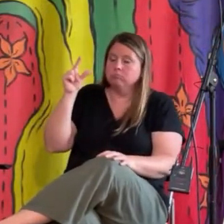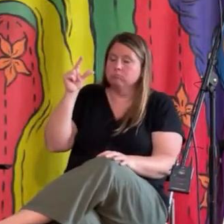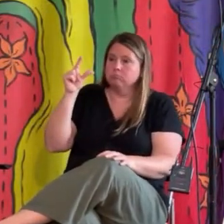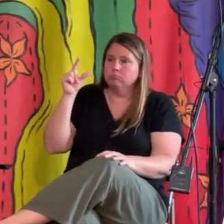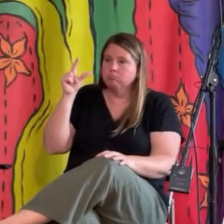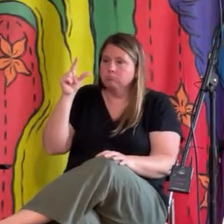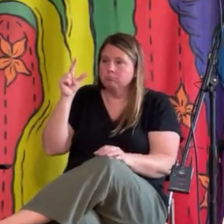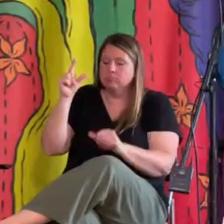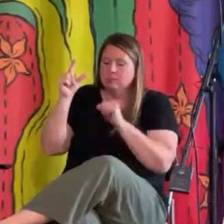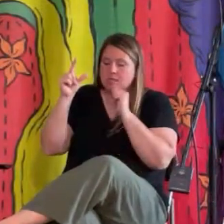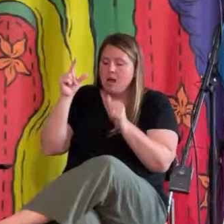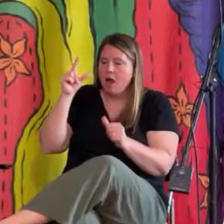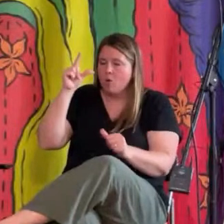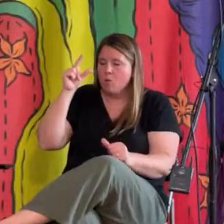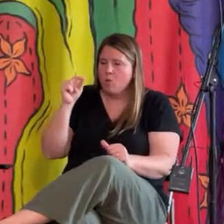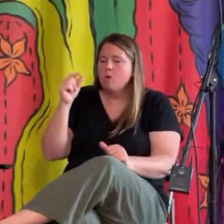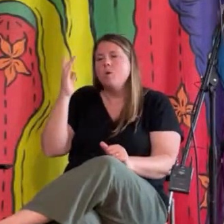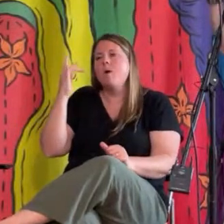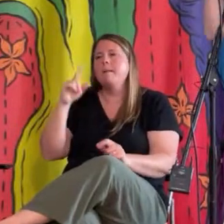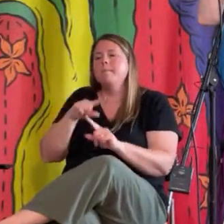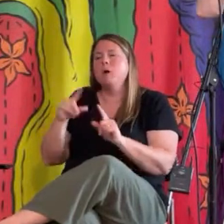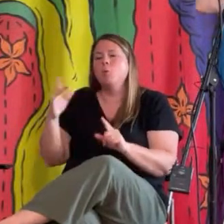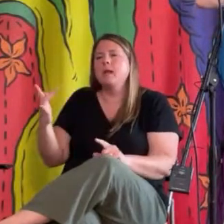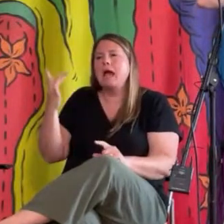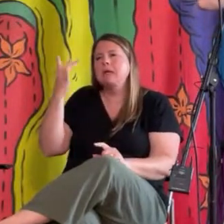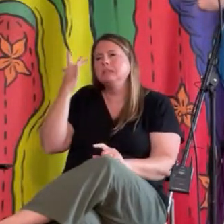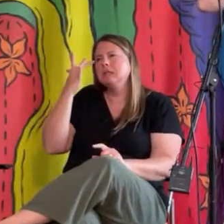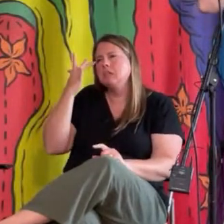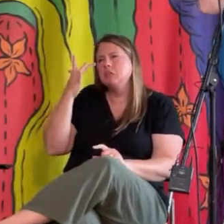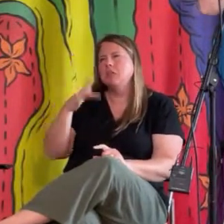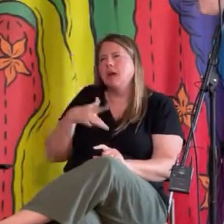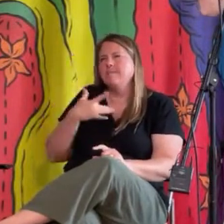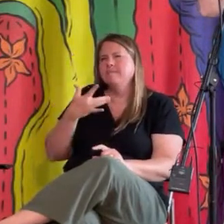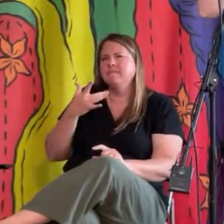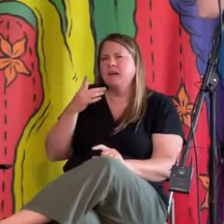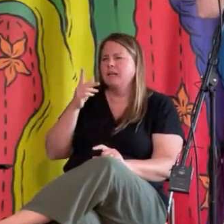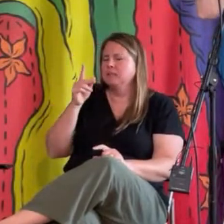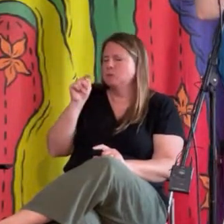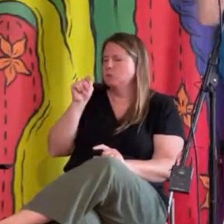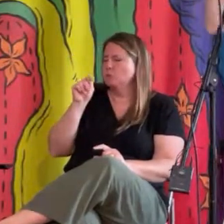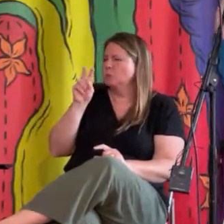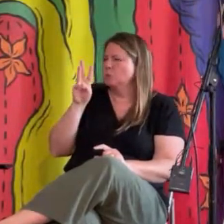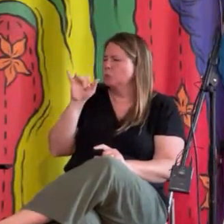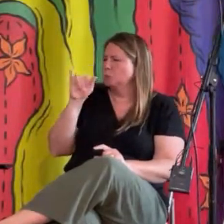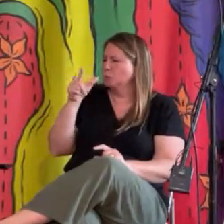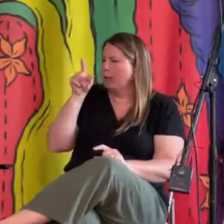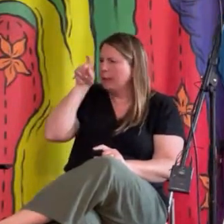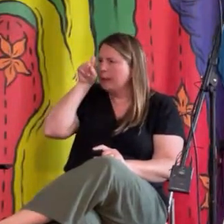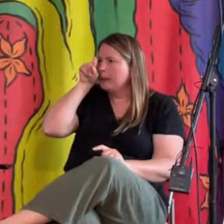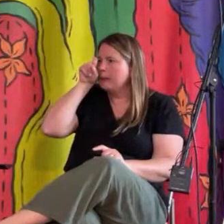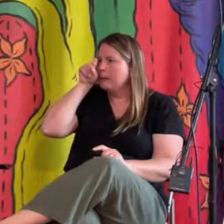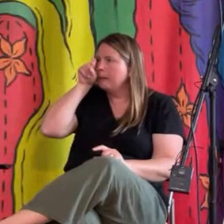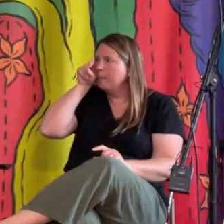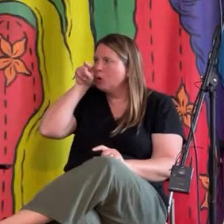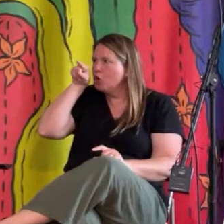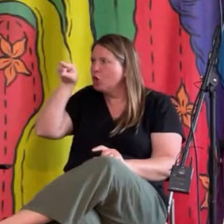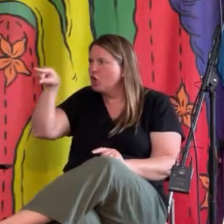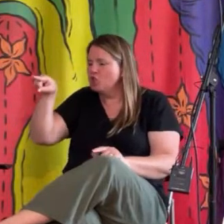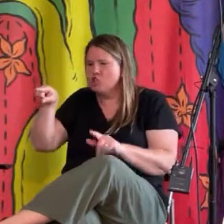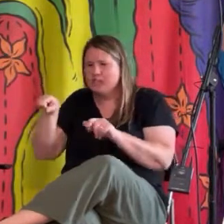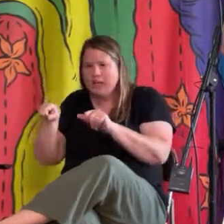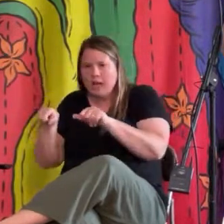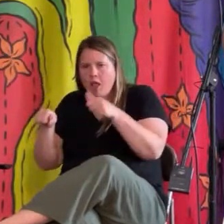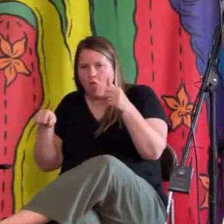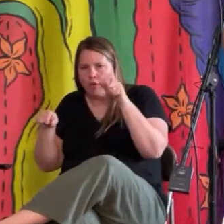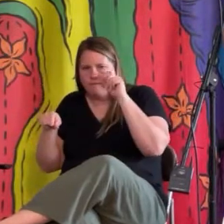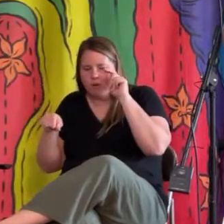it? But when I reached up to touch it, I felt a twig emerging and another from my other